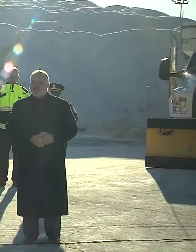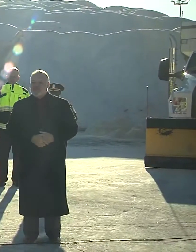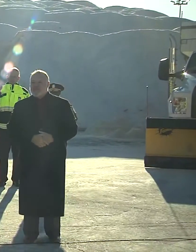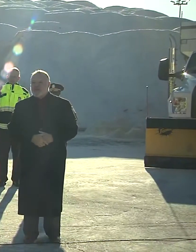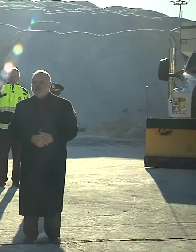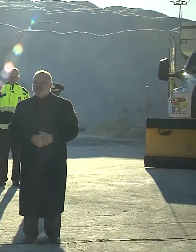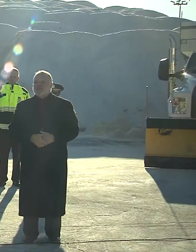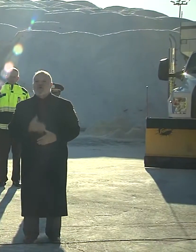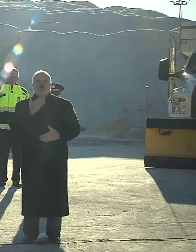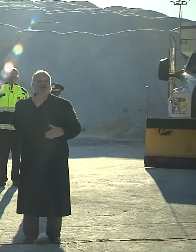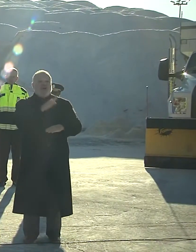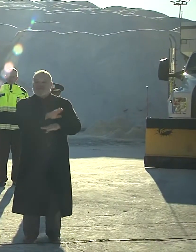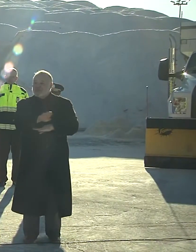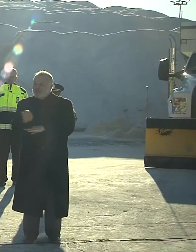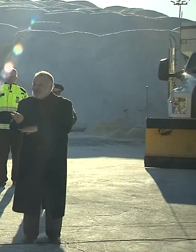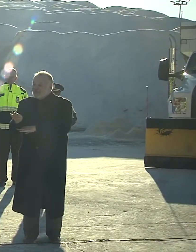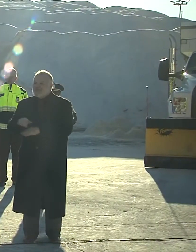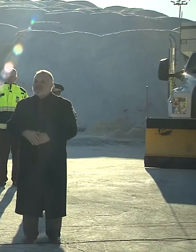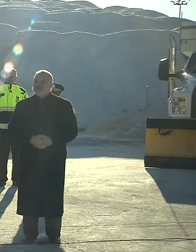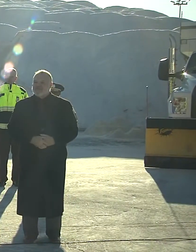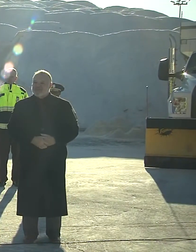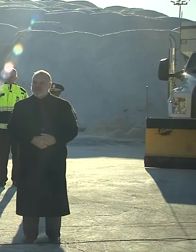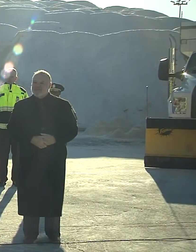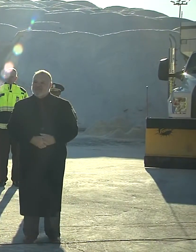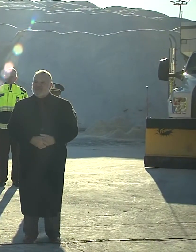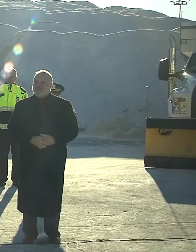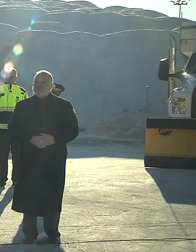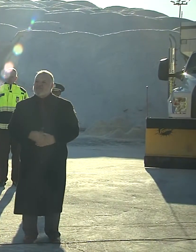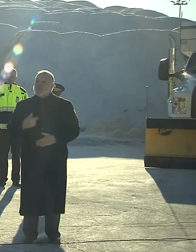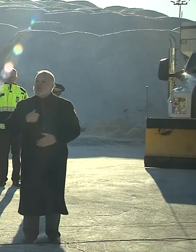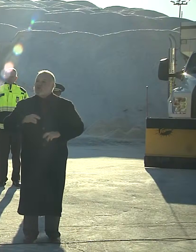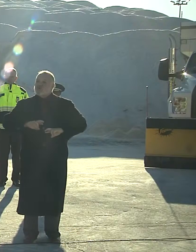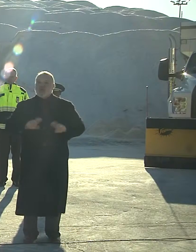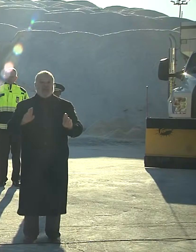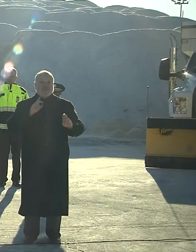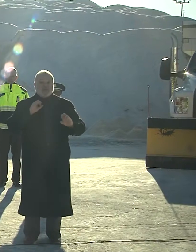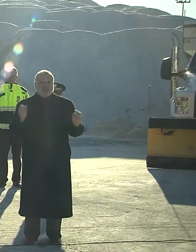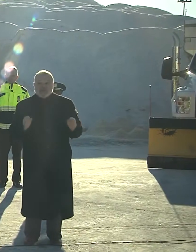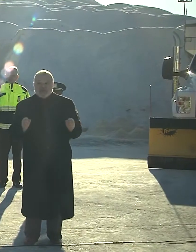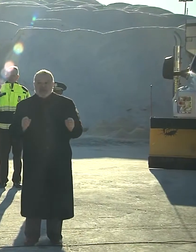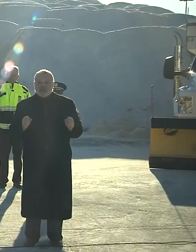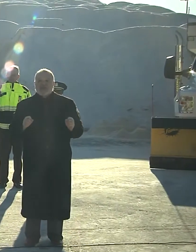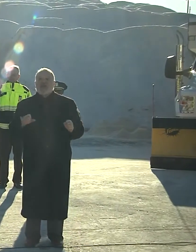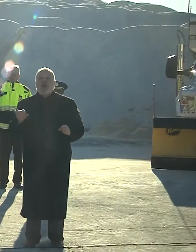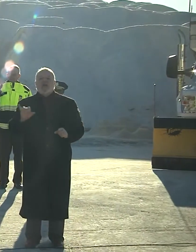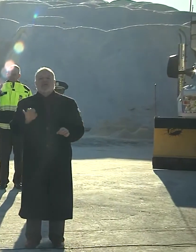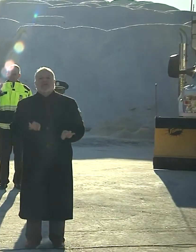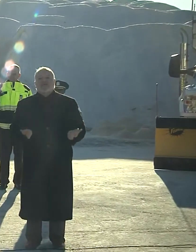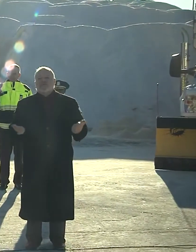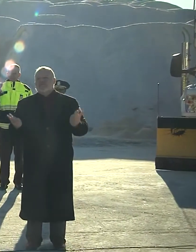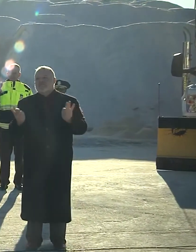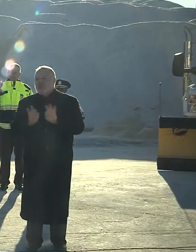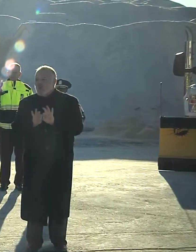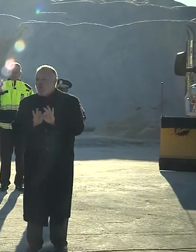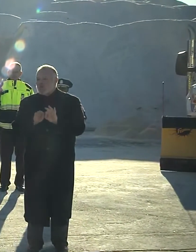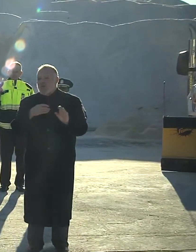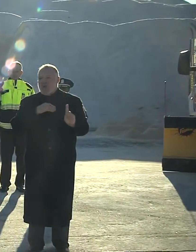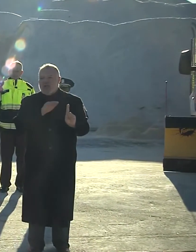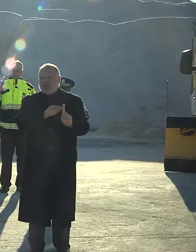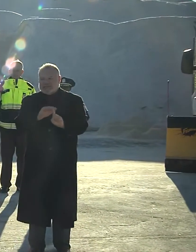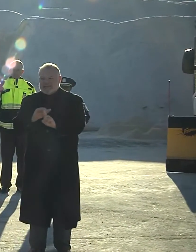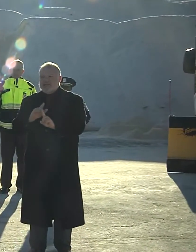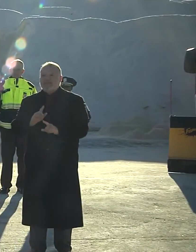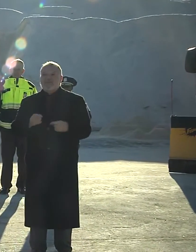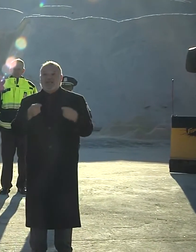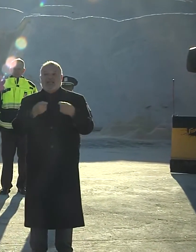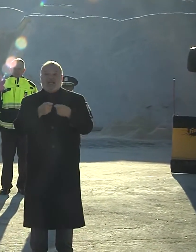Good afternoon. As we prepare for winter weather, it's also important to note that electricity prices will